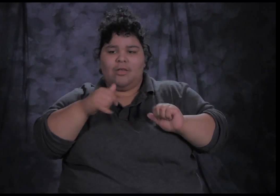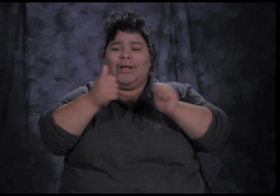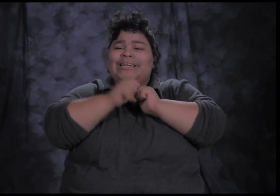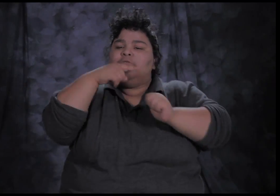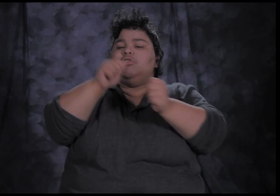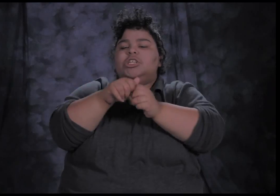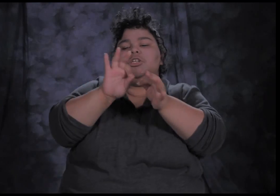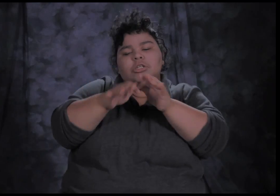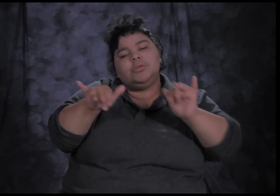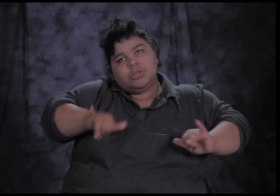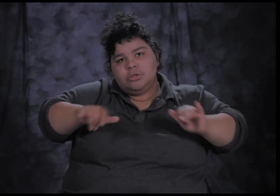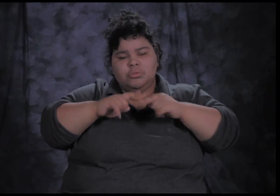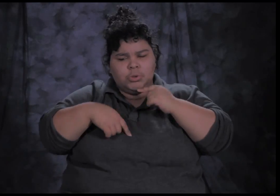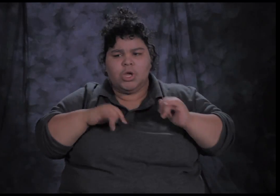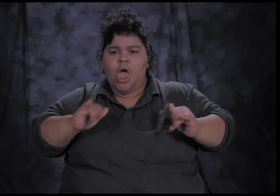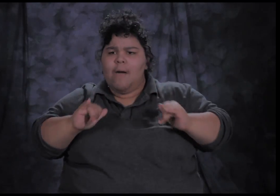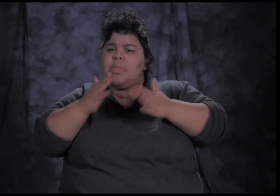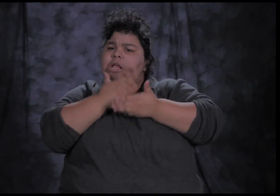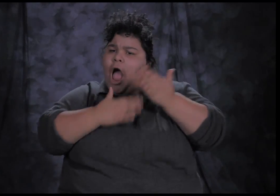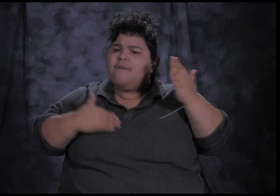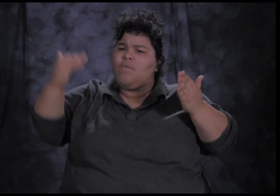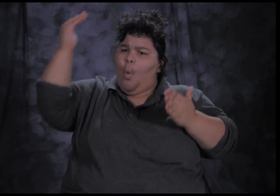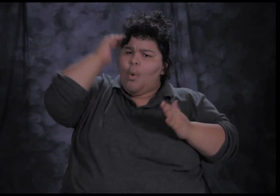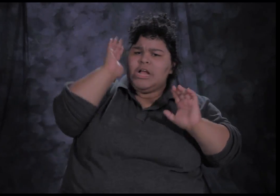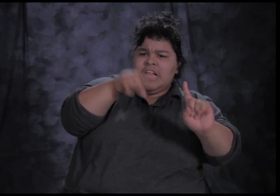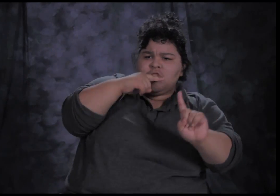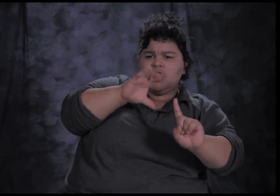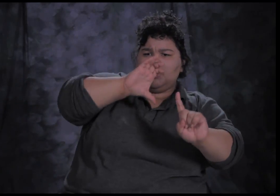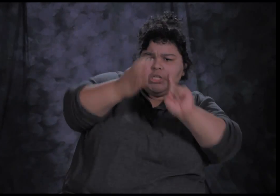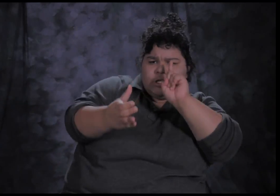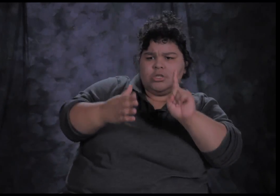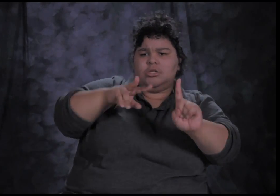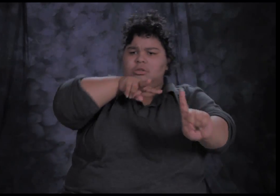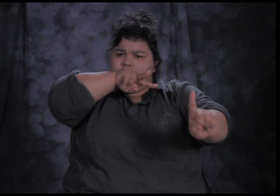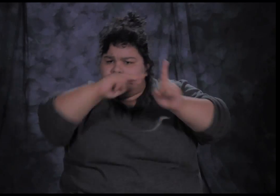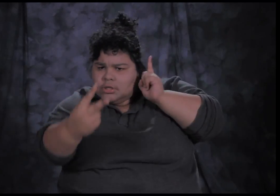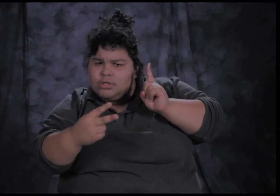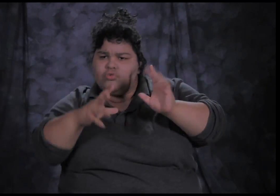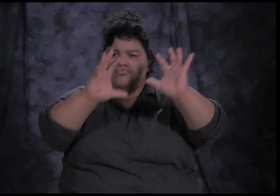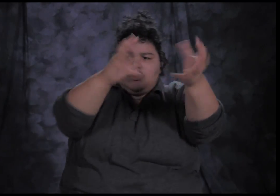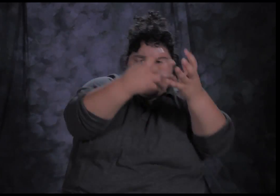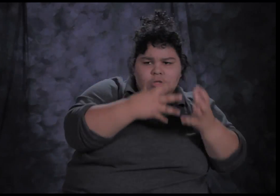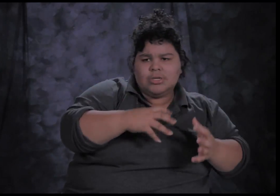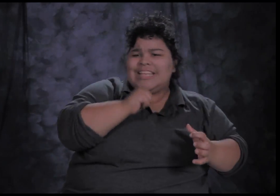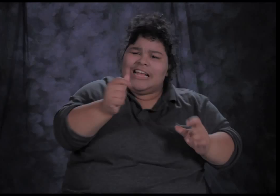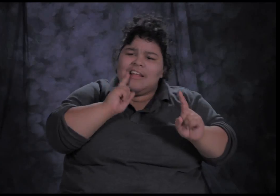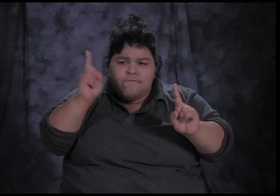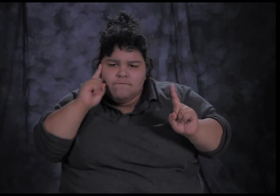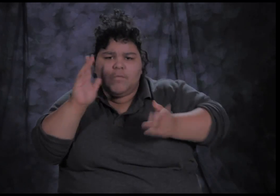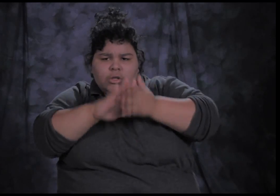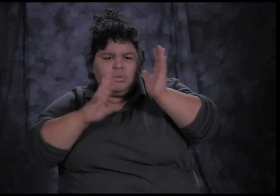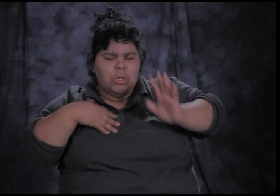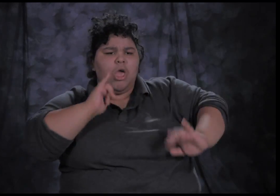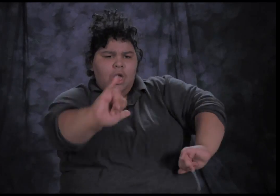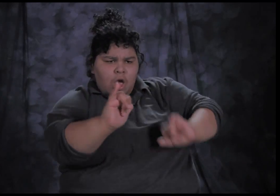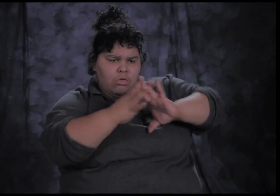health diagnoses and terminology, and I have a better understanding of hearing culture. Being a part of these groups made me more